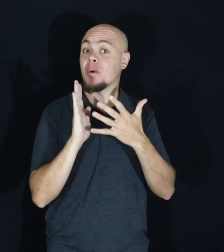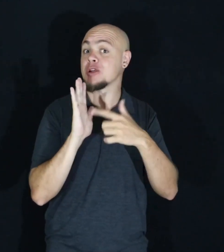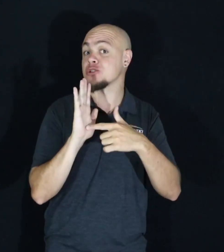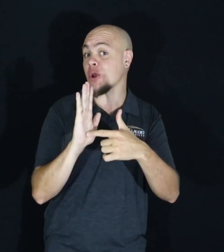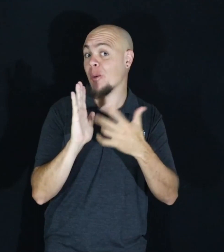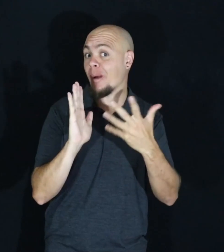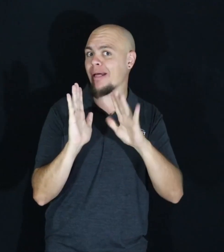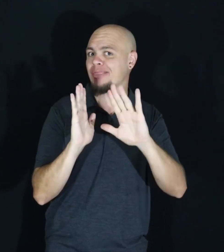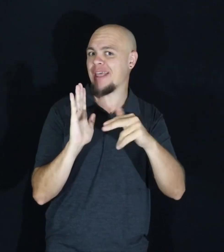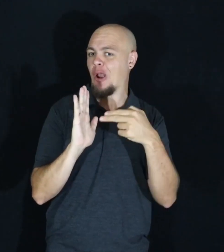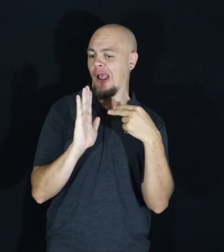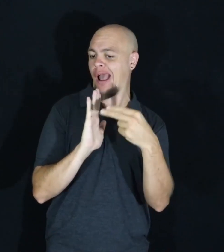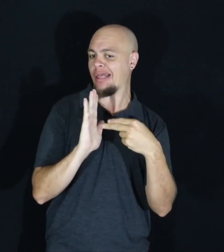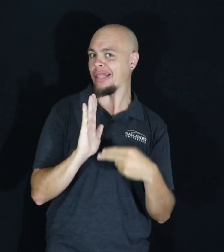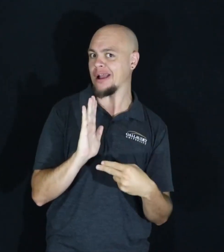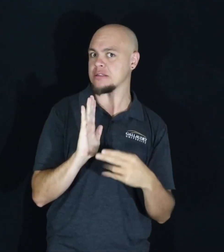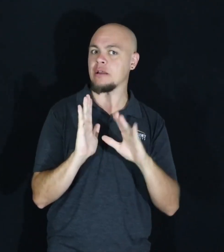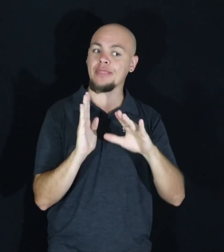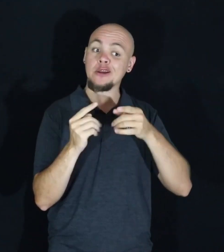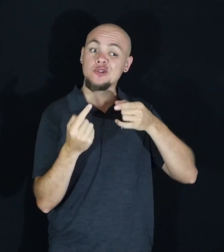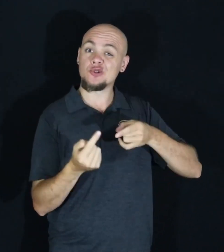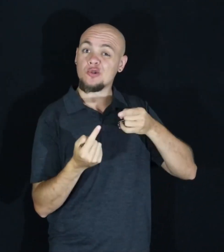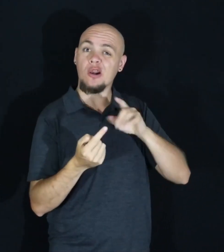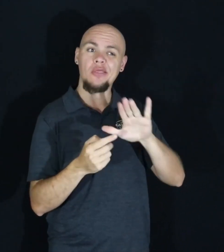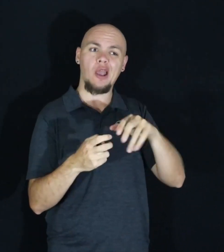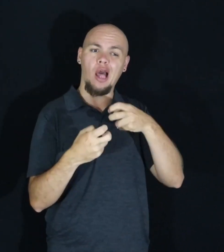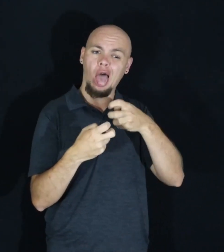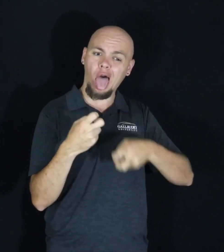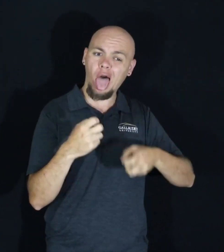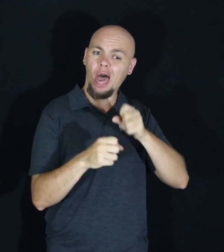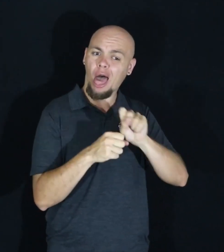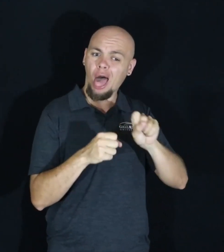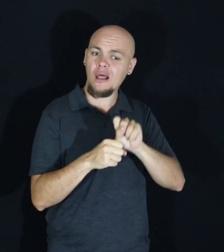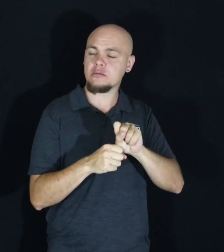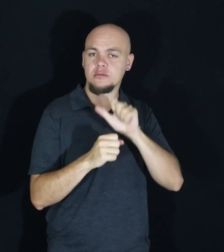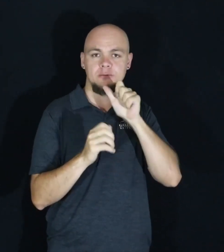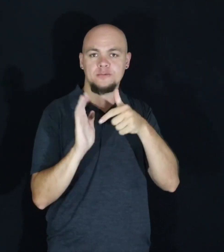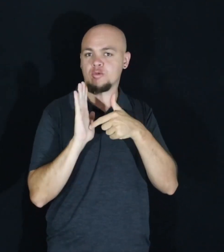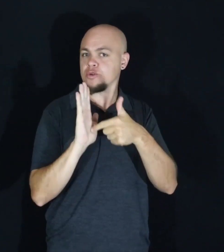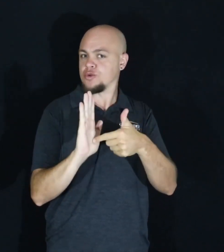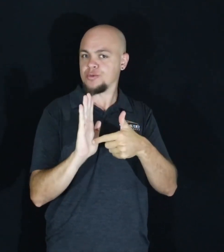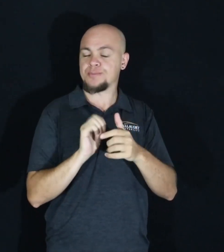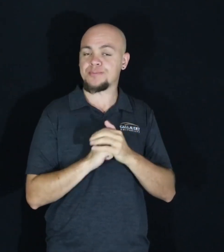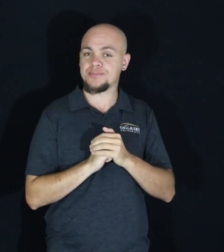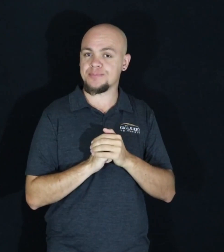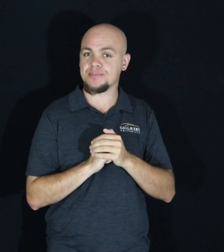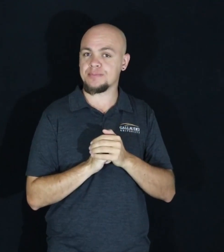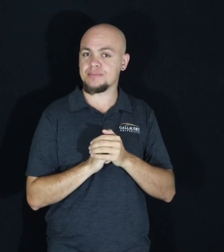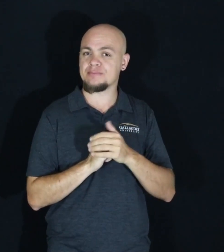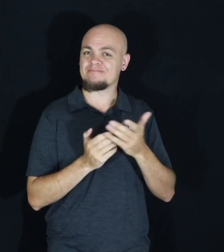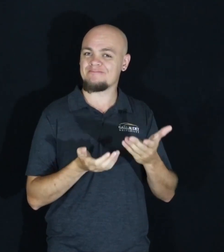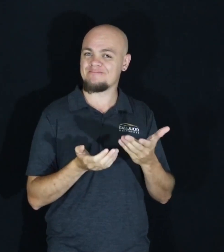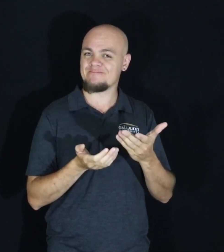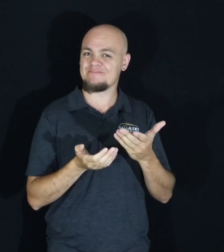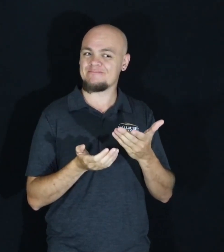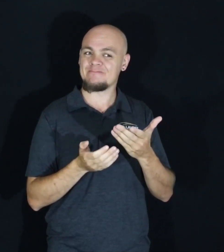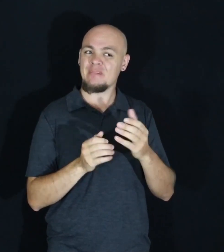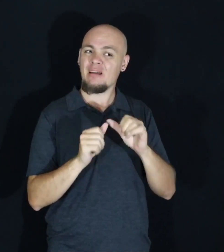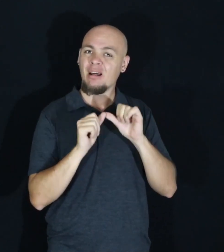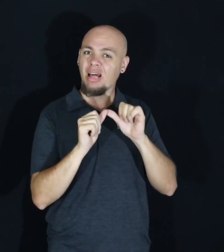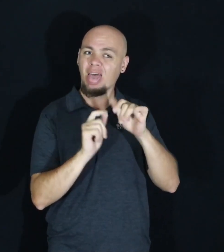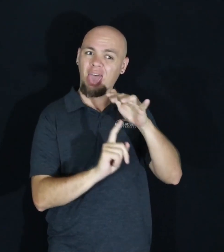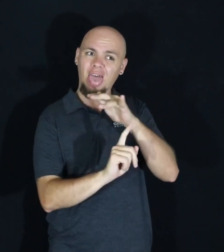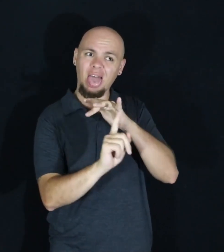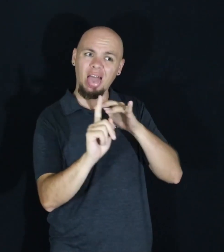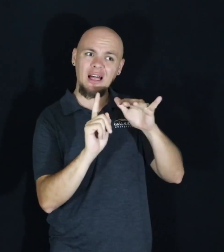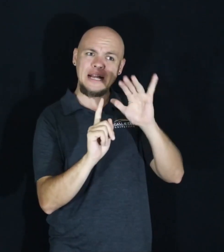highlights. Nobody wants to show their struggles or their hardships. So what are the effects of constantly being surrounded by people who seem